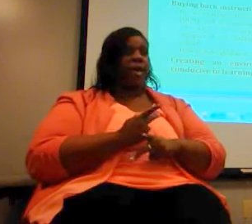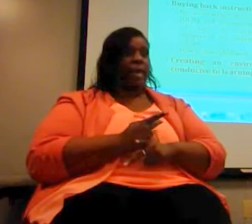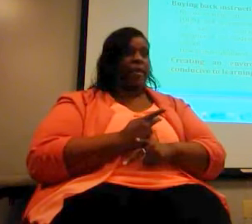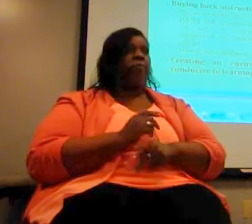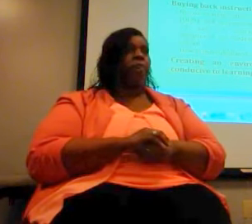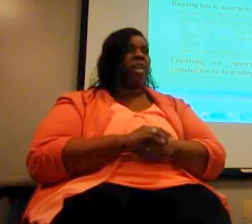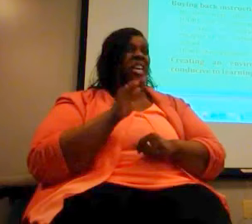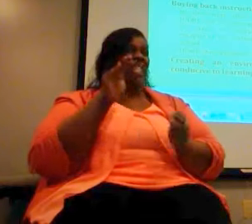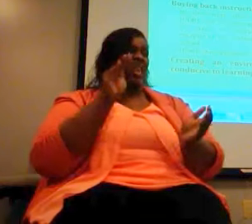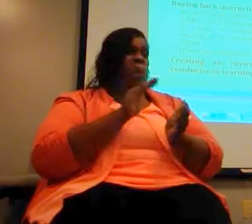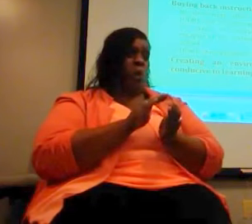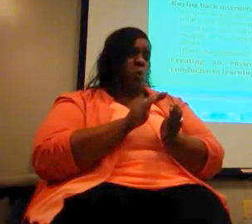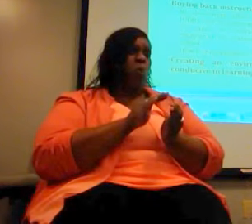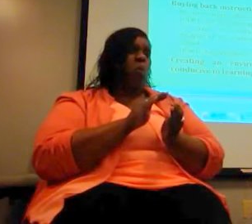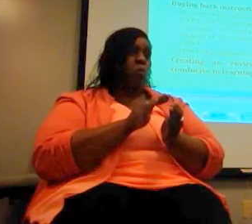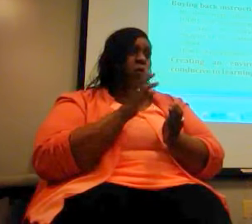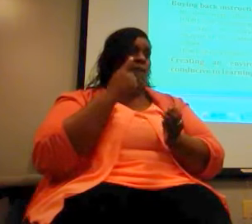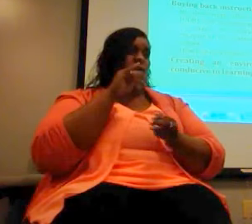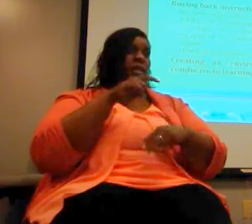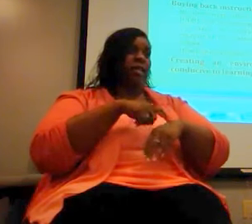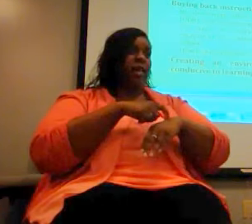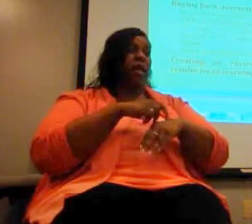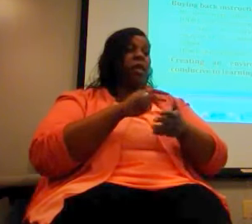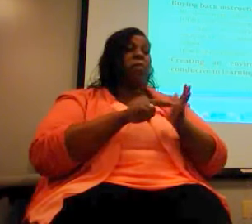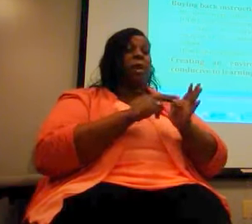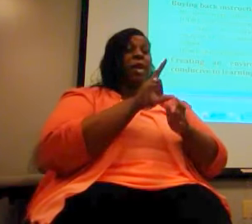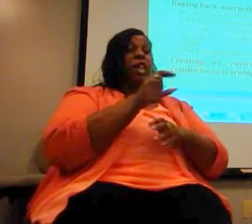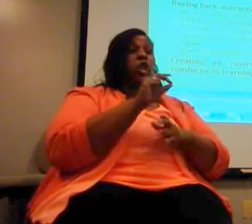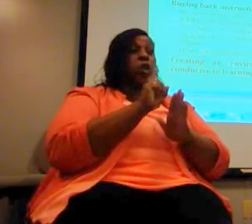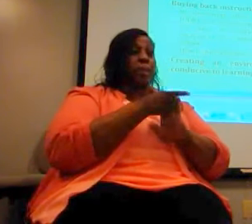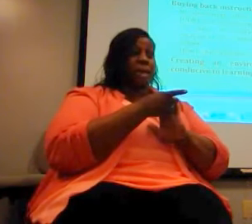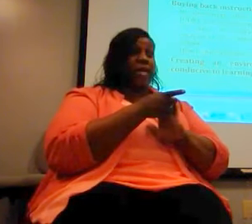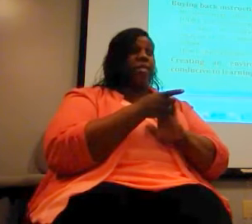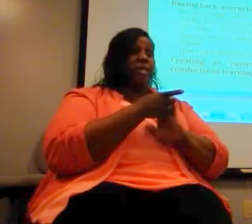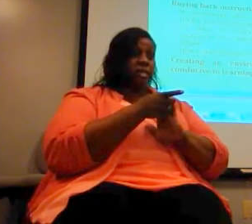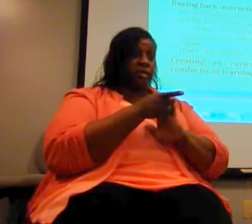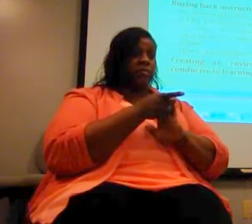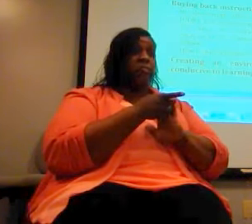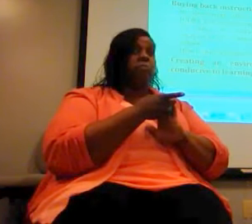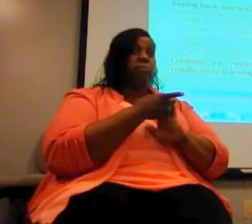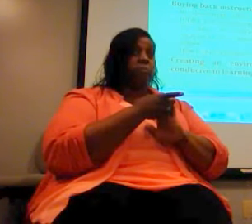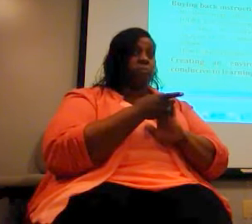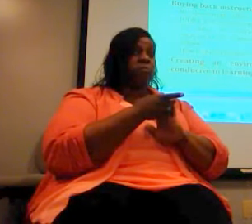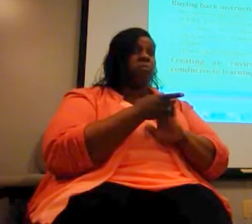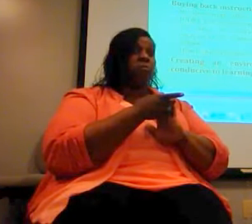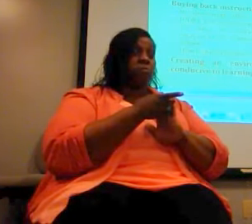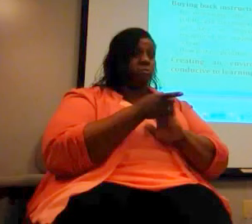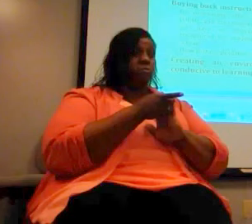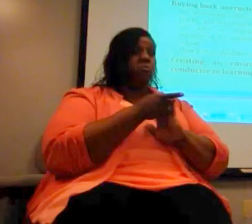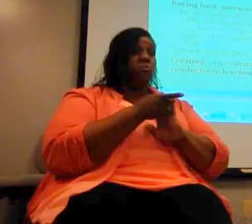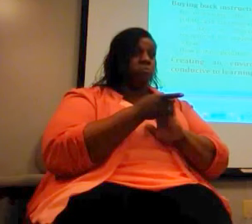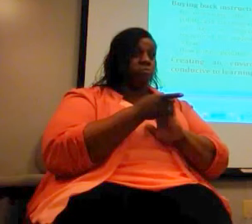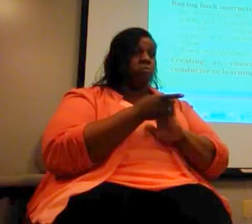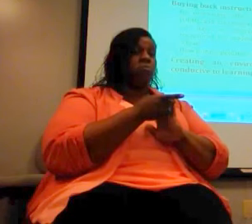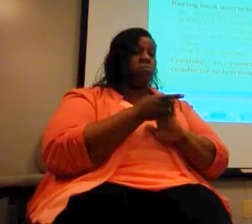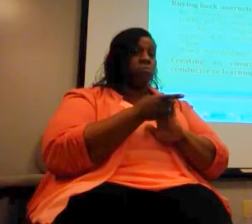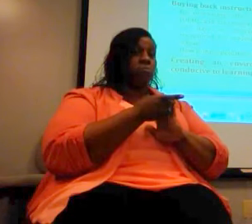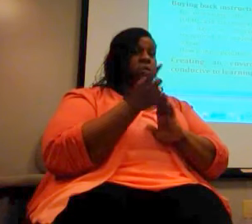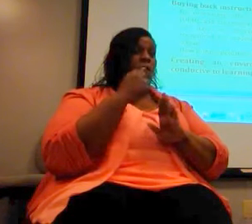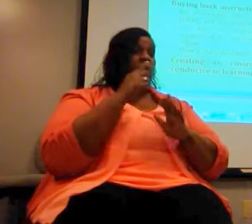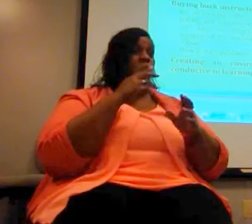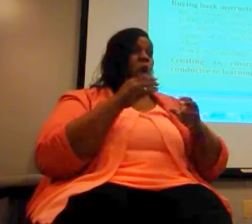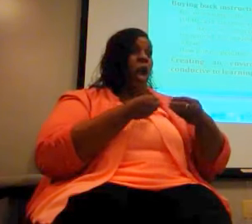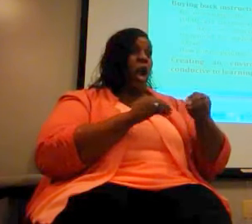low estimation of the time is 30 minutes. An office discipline referral takes 30 minutes. And from what